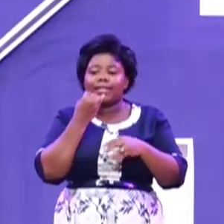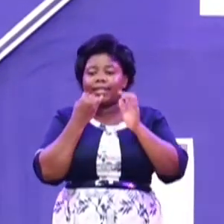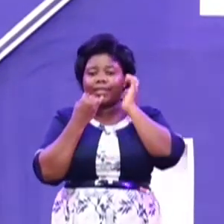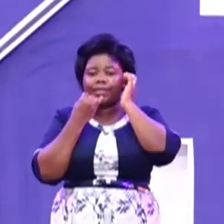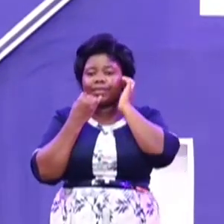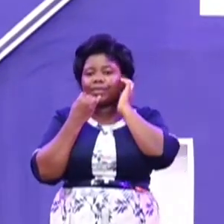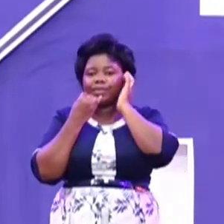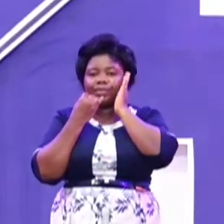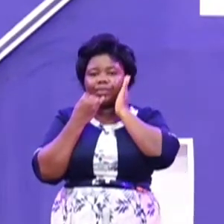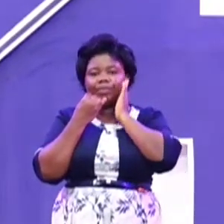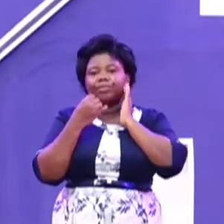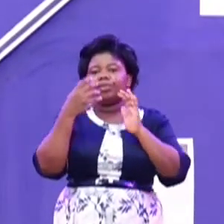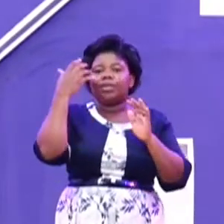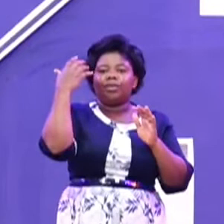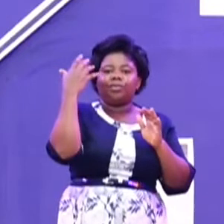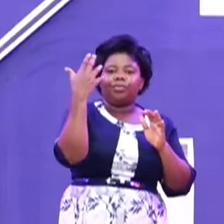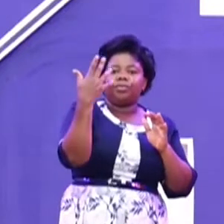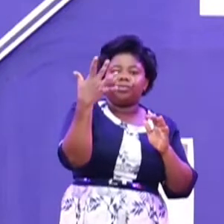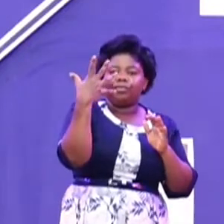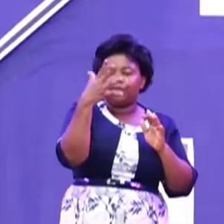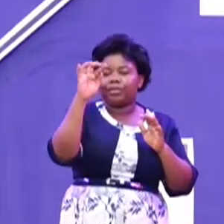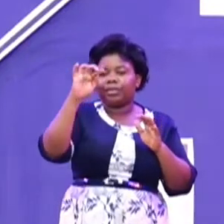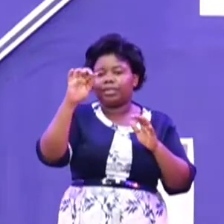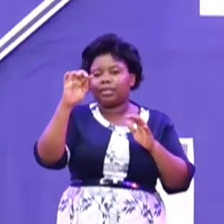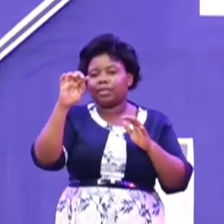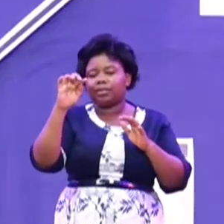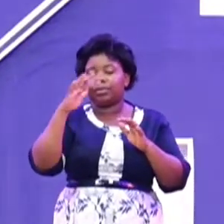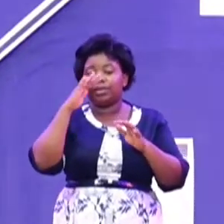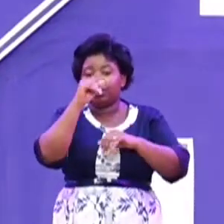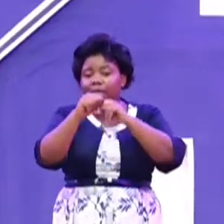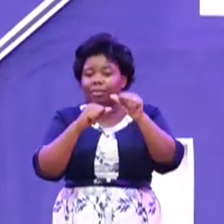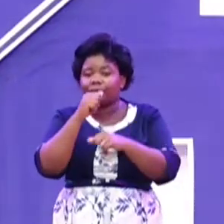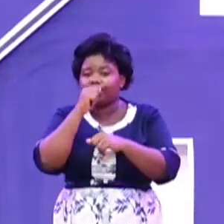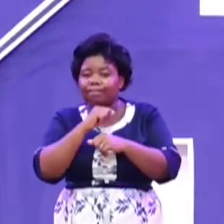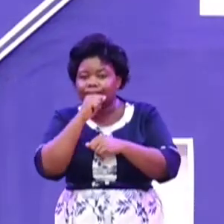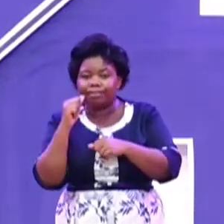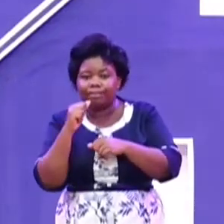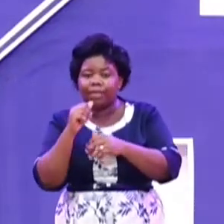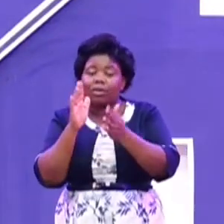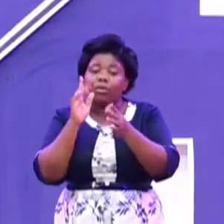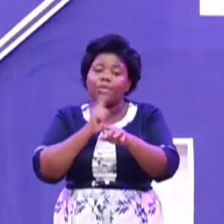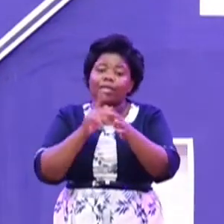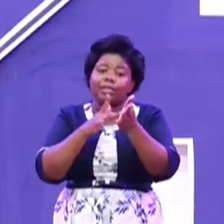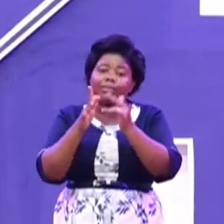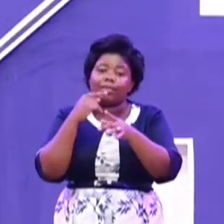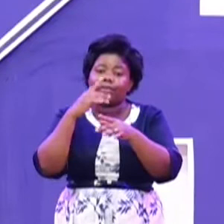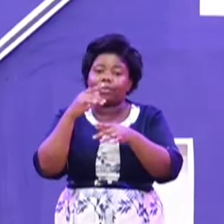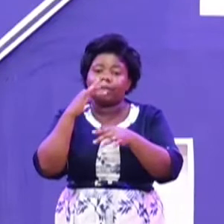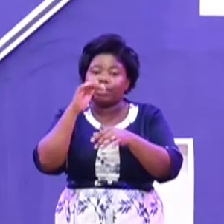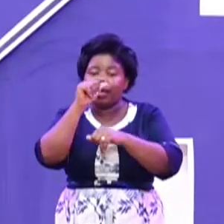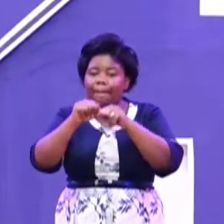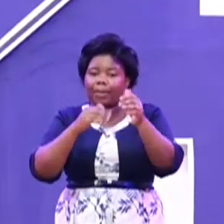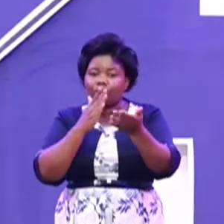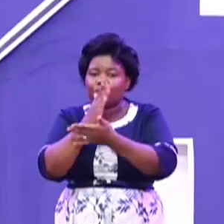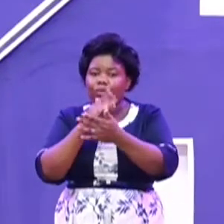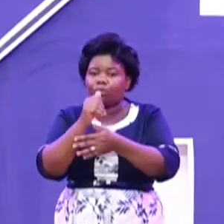mu Isaya 58:8. We're talking about fasting. Togera kusiba. When the Bible talks about true fasting. Bible weyogera kusiba.